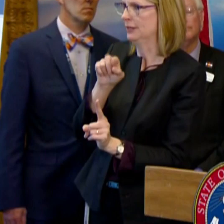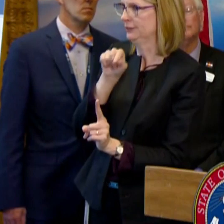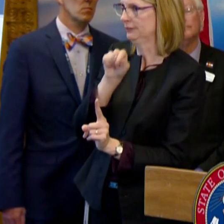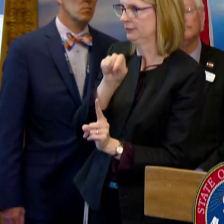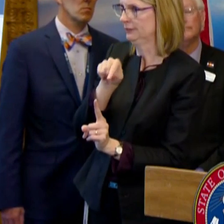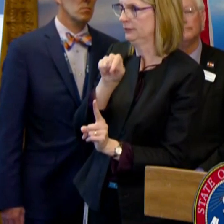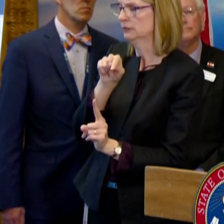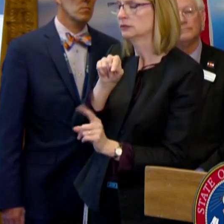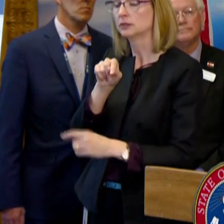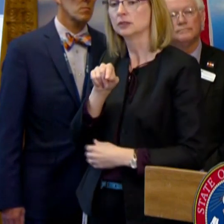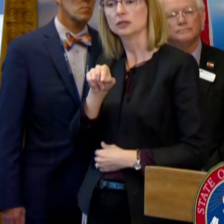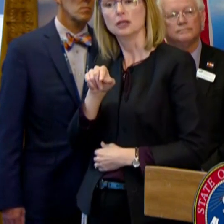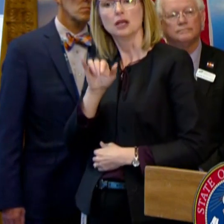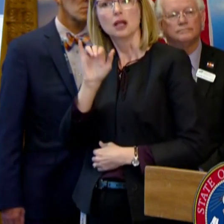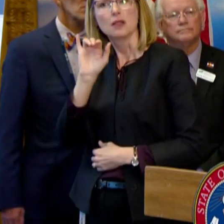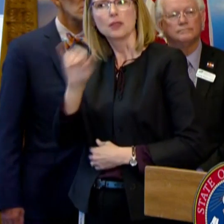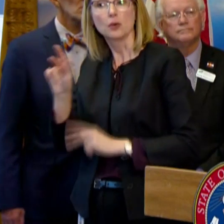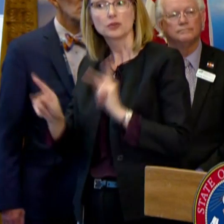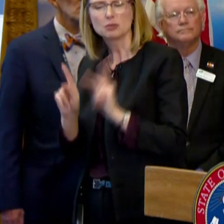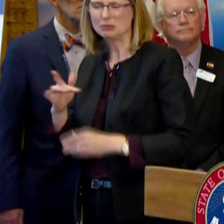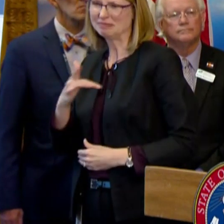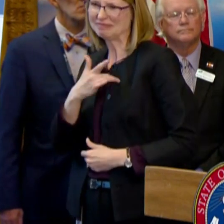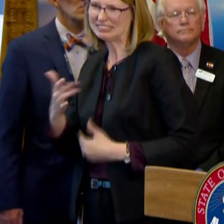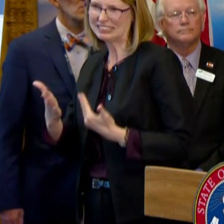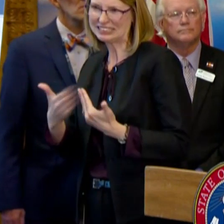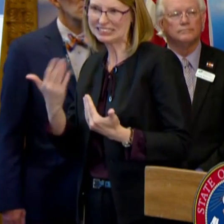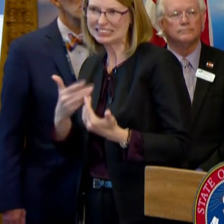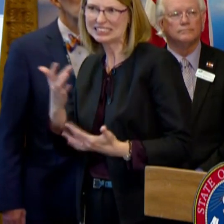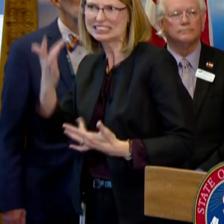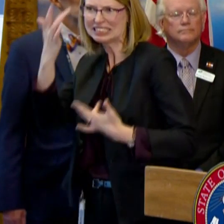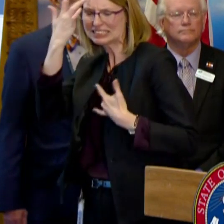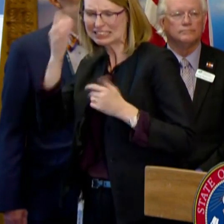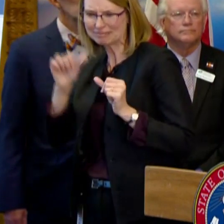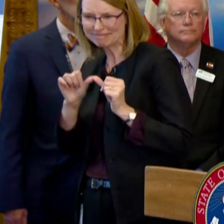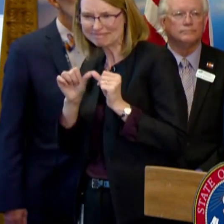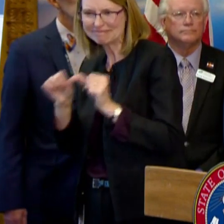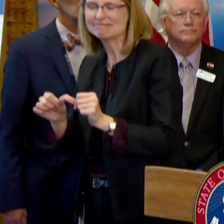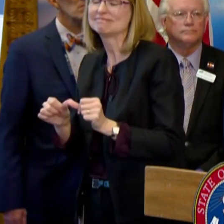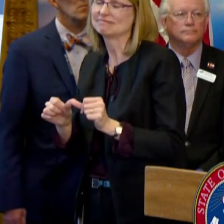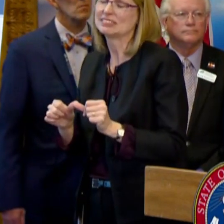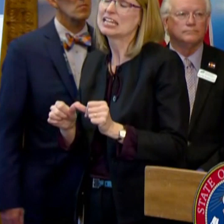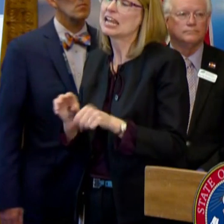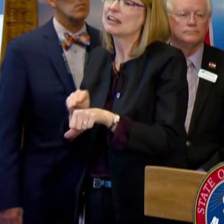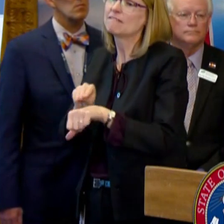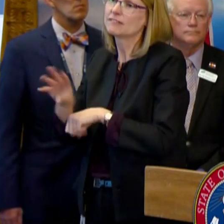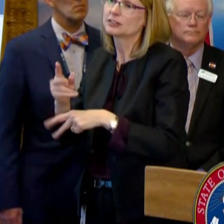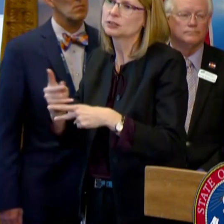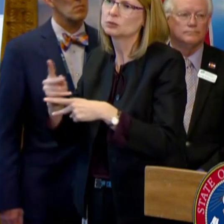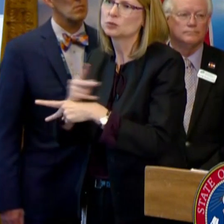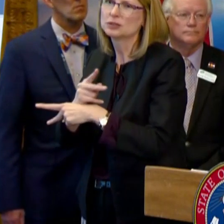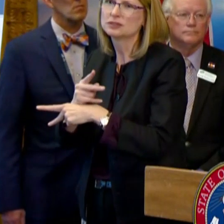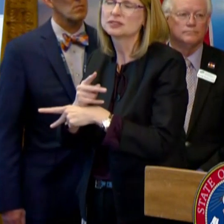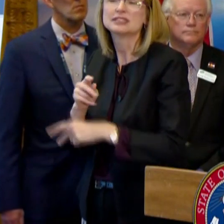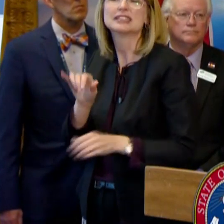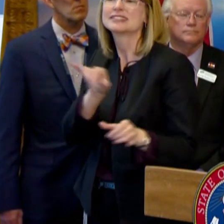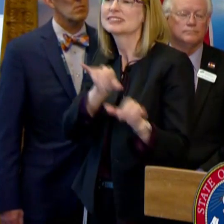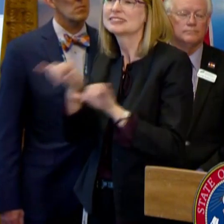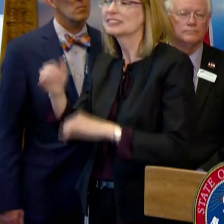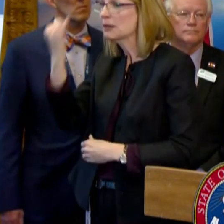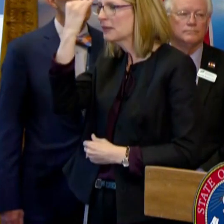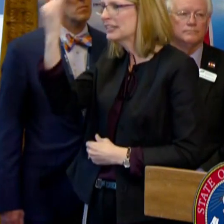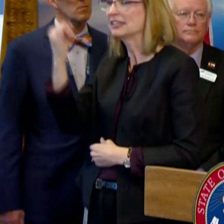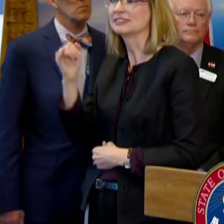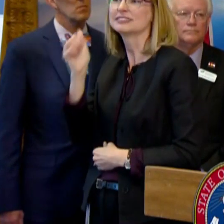conditions can be more at risk for complications from the illness, similar to seasonal flu.